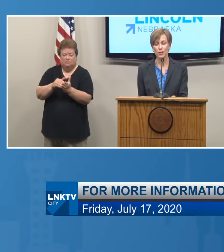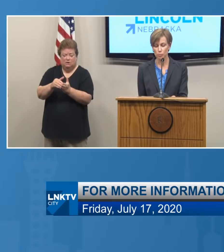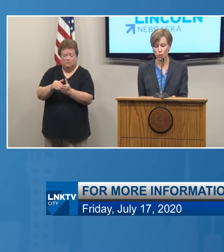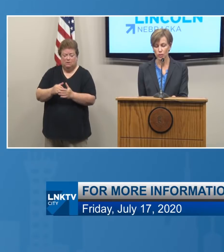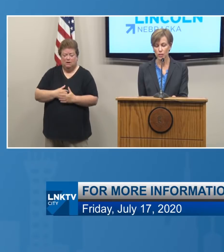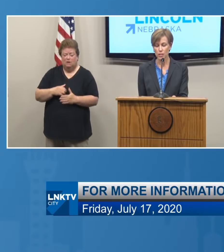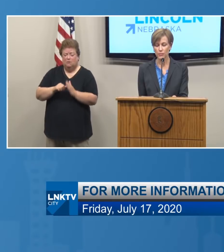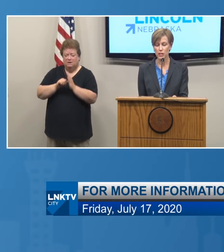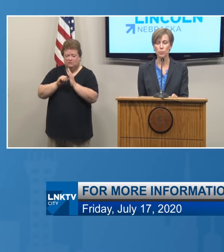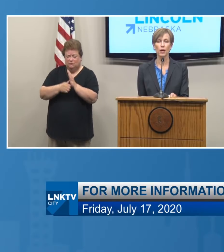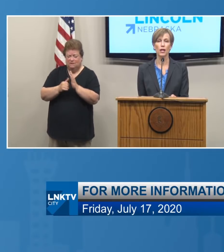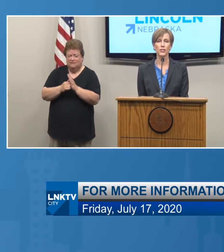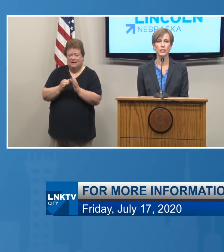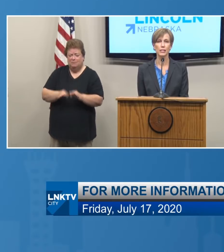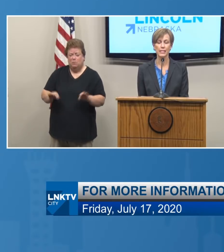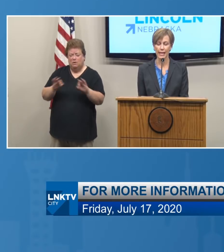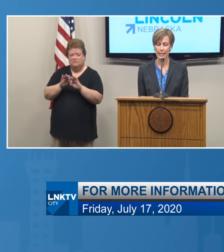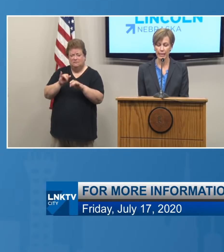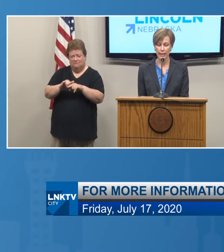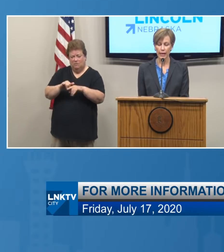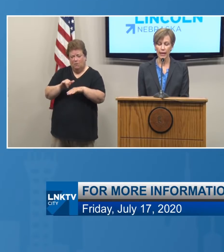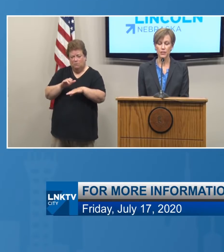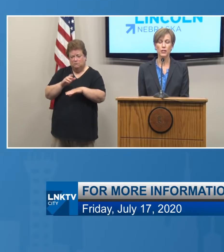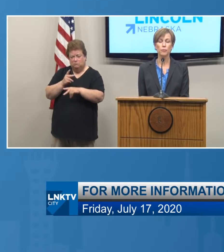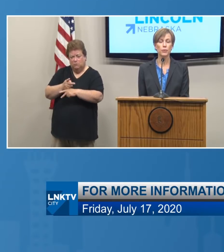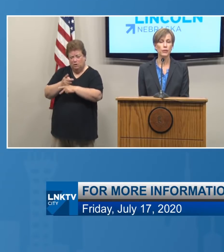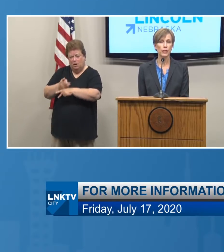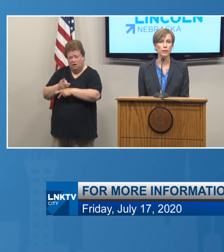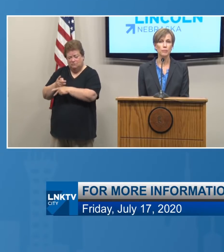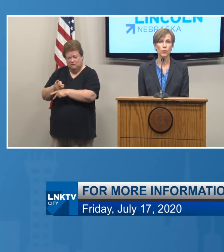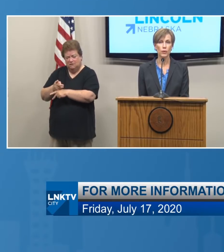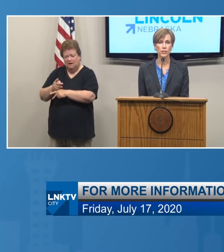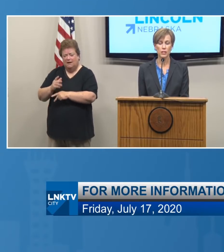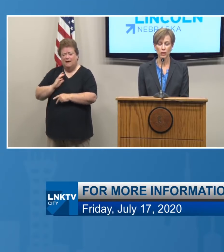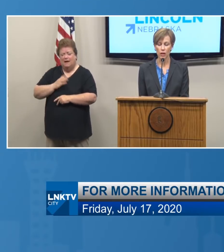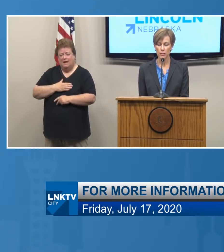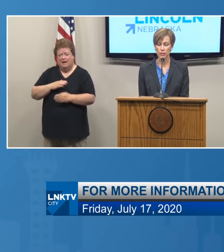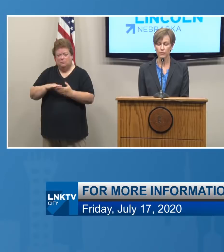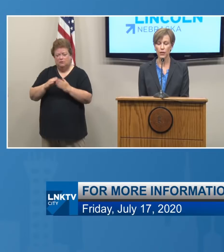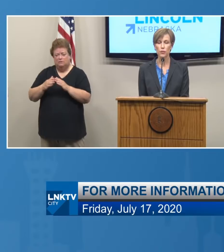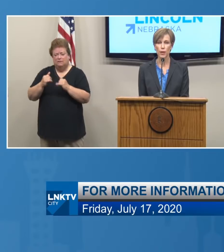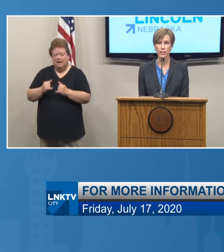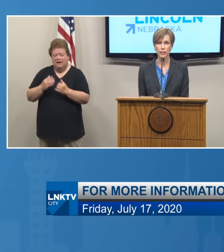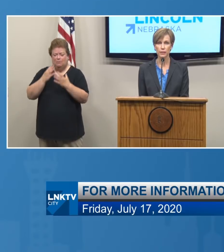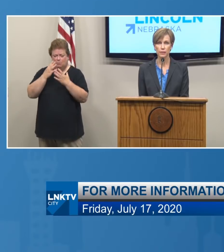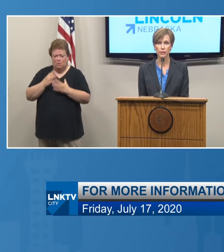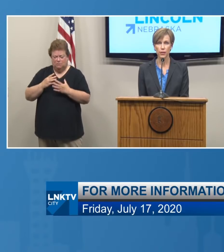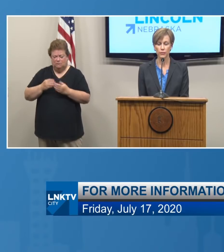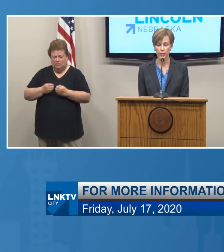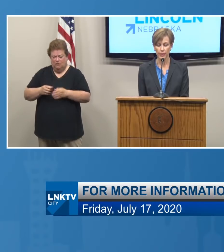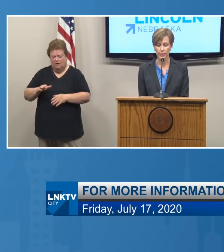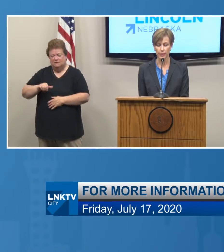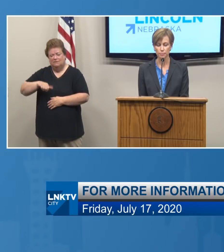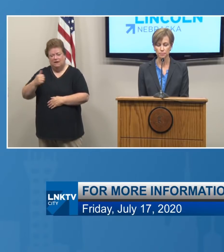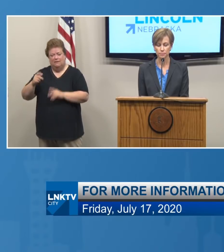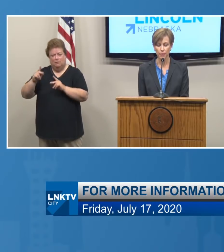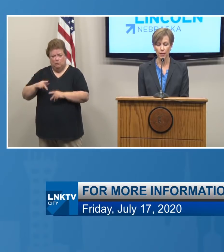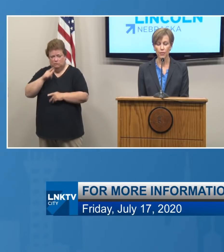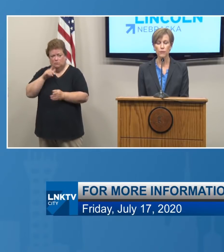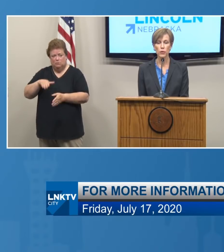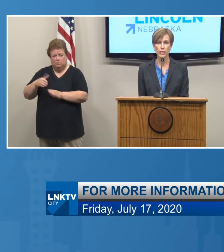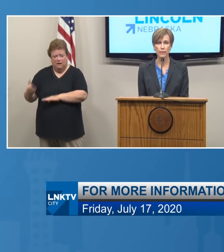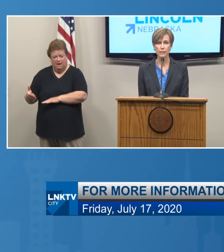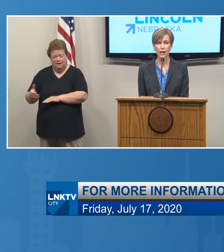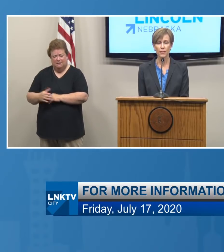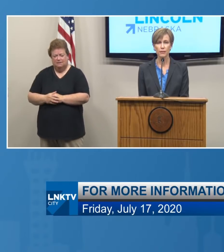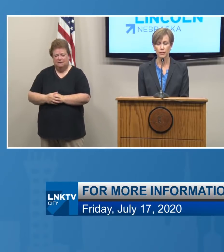stress the importance of these precautions today as our community mourns the loss of another resident to COVID-19.